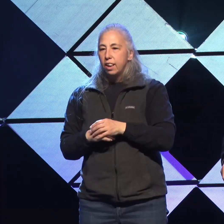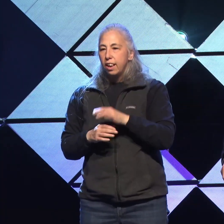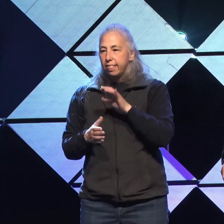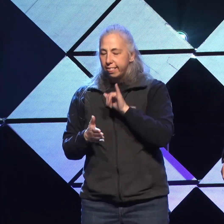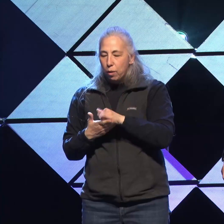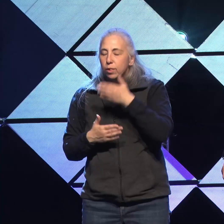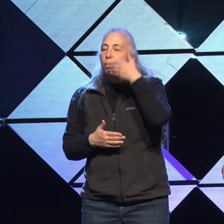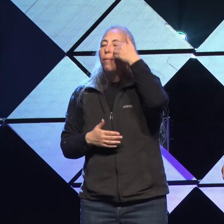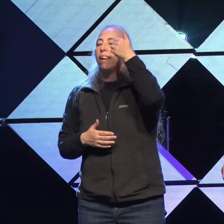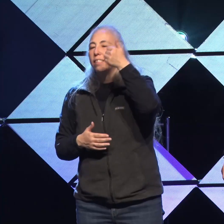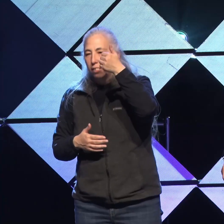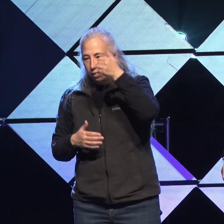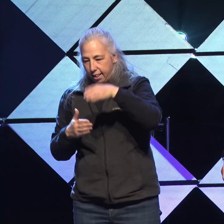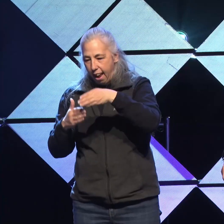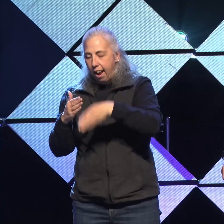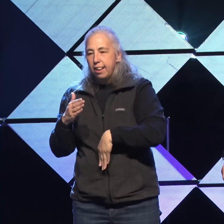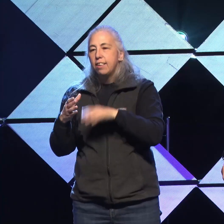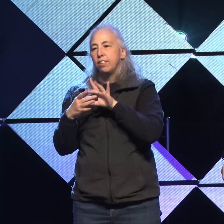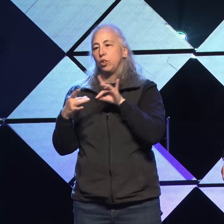ever.